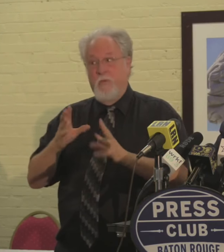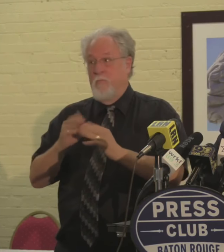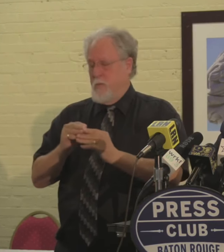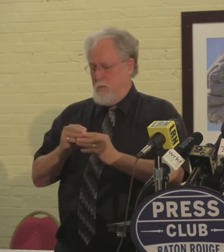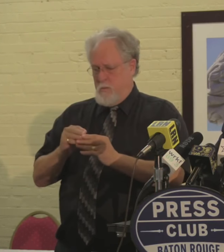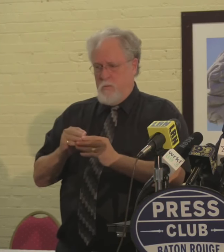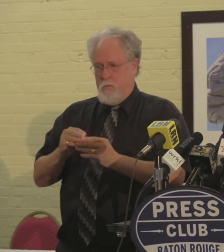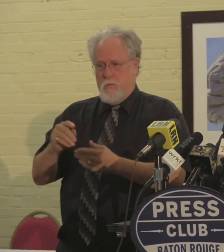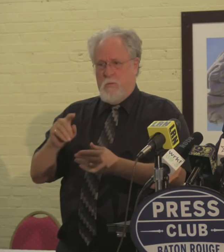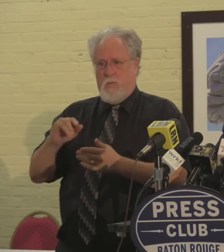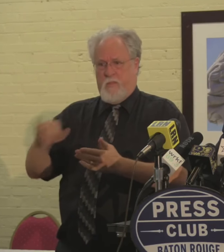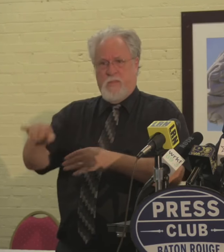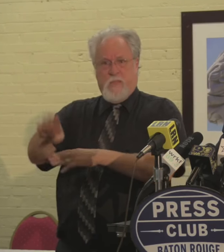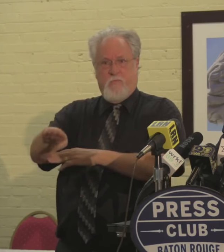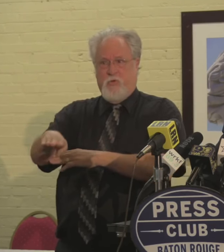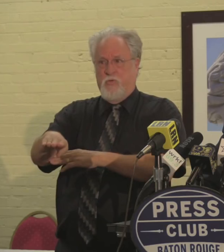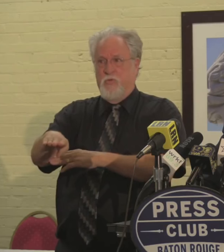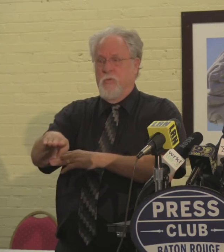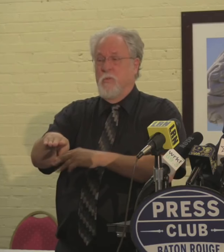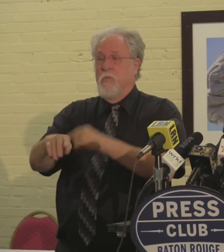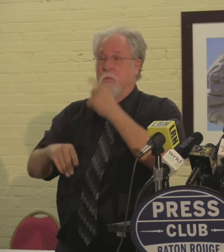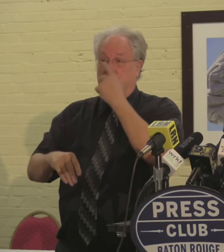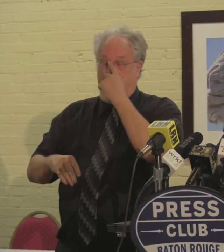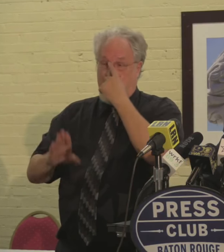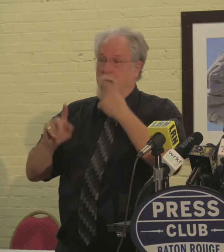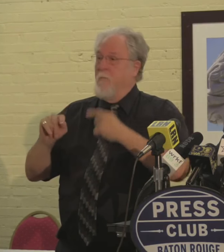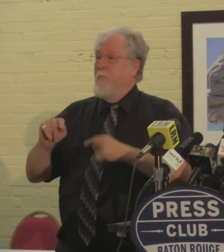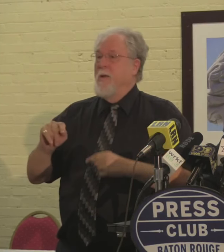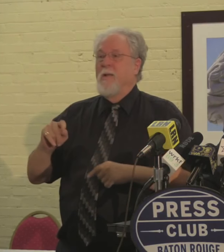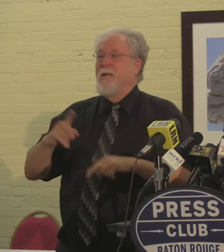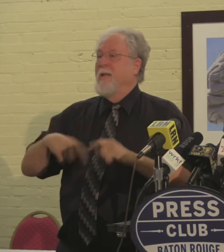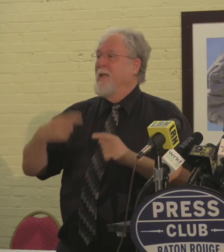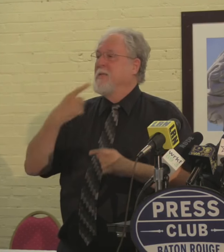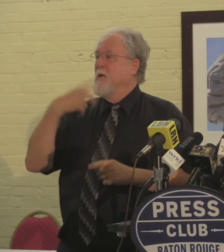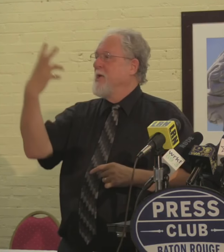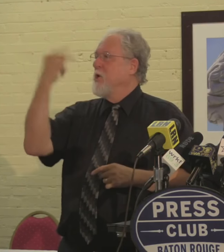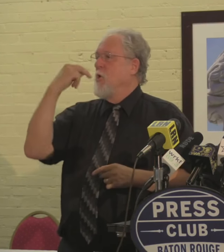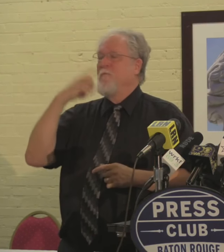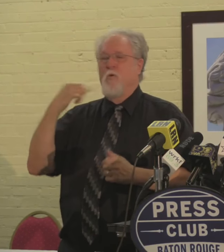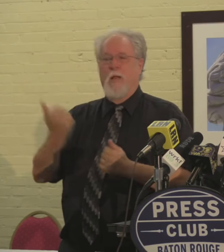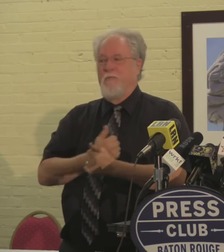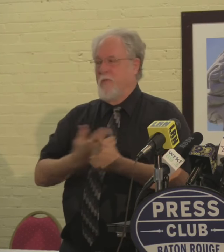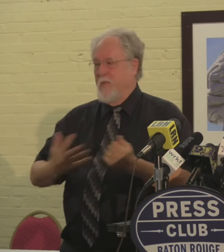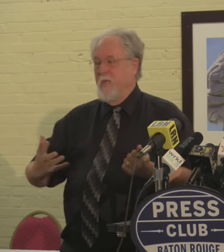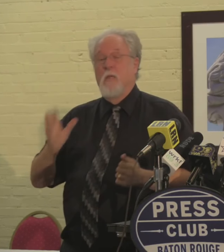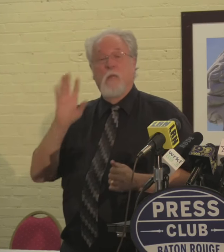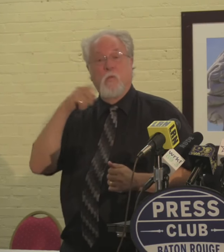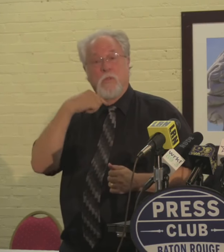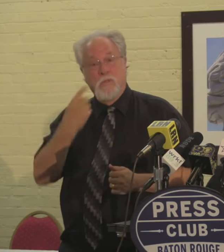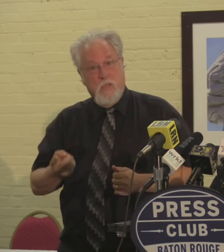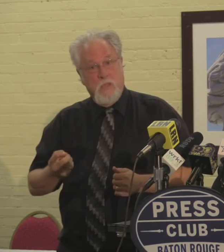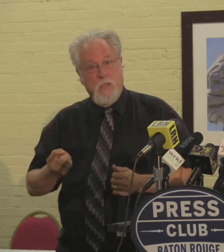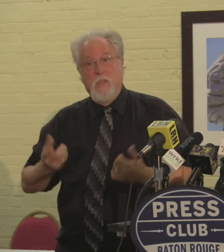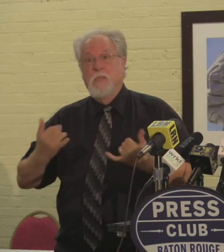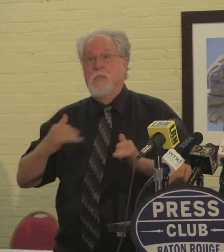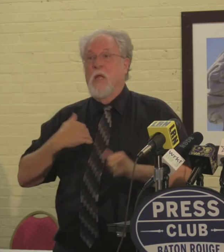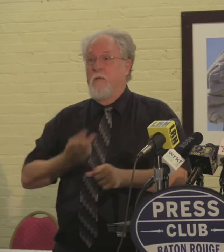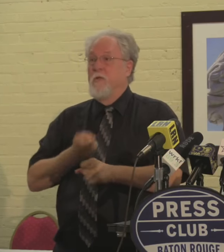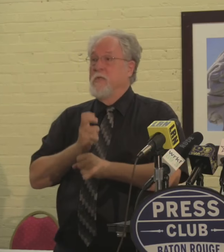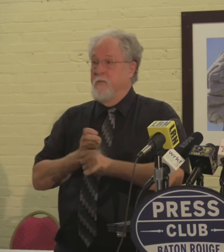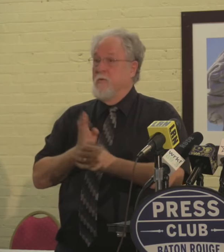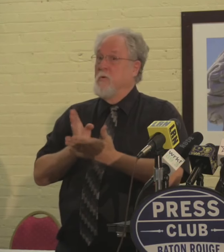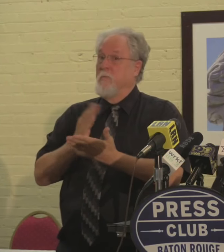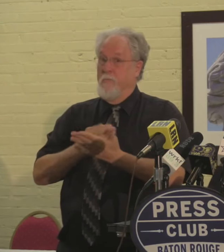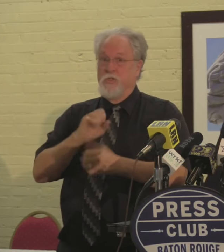later this afternoon. But they can't say no to everything. I will tell you that we still have a very difficult